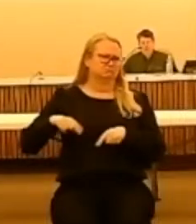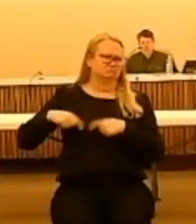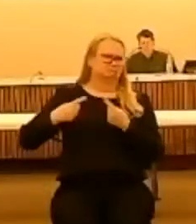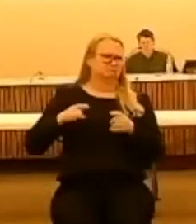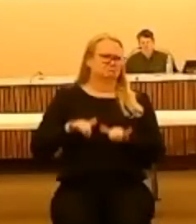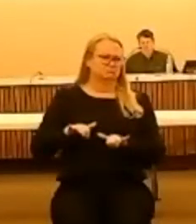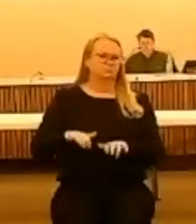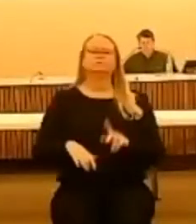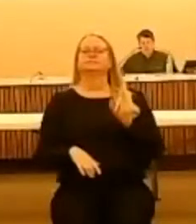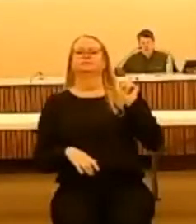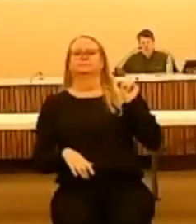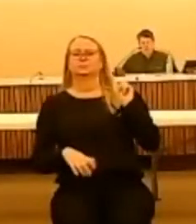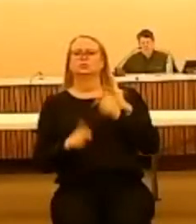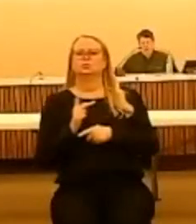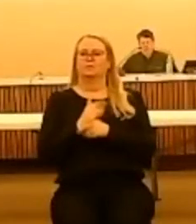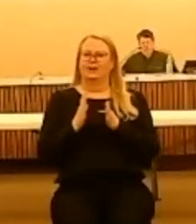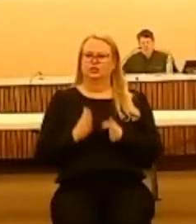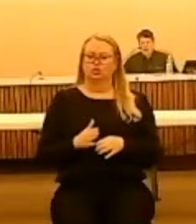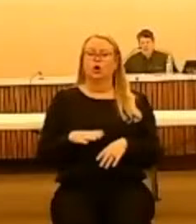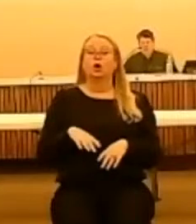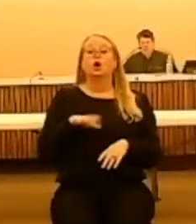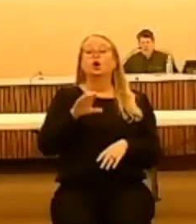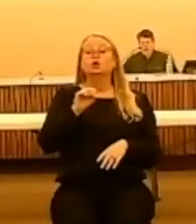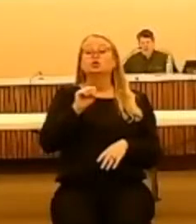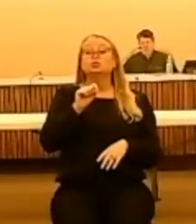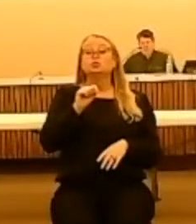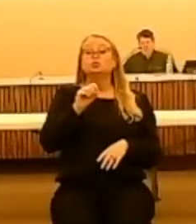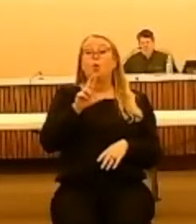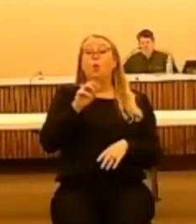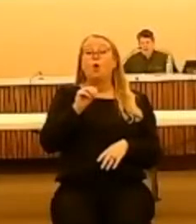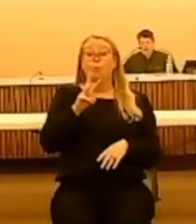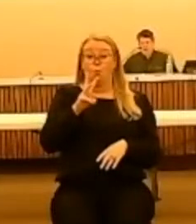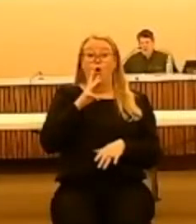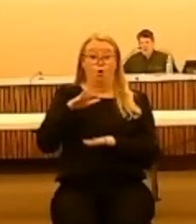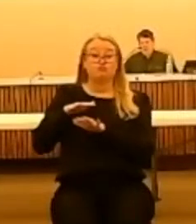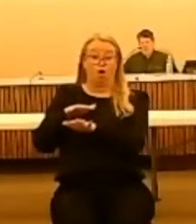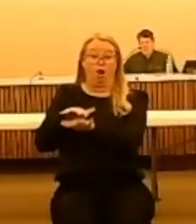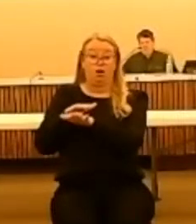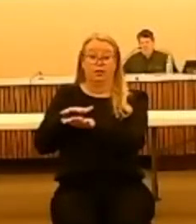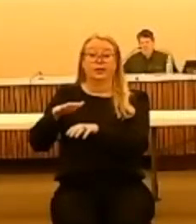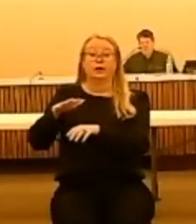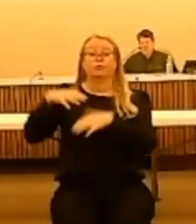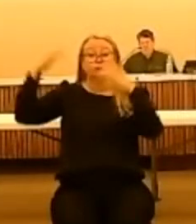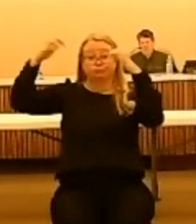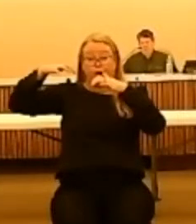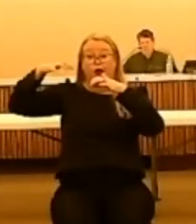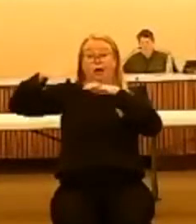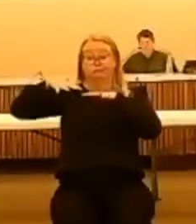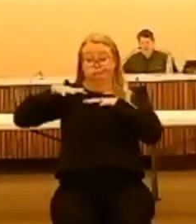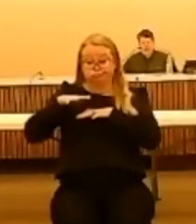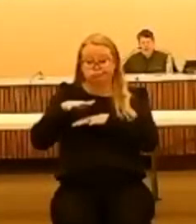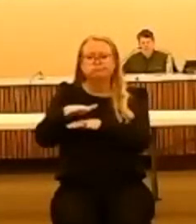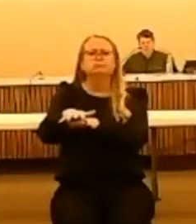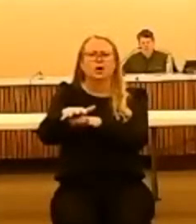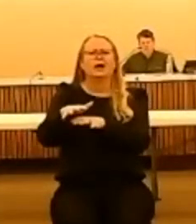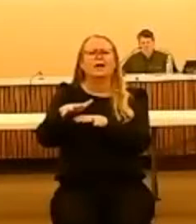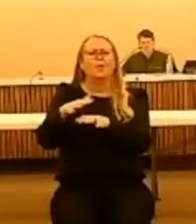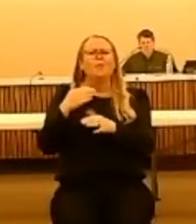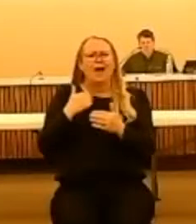the way those stormwater ponds are created. There's a 4-bay, there's a whole system to percolate